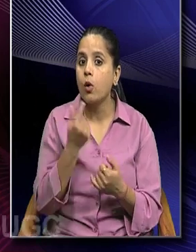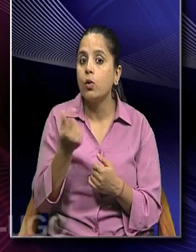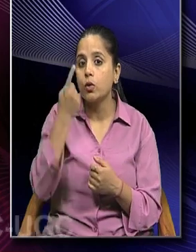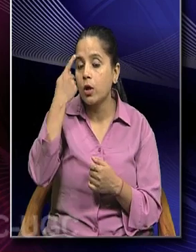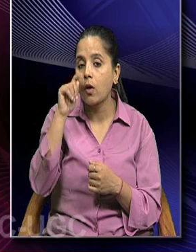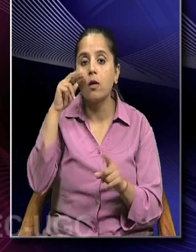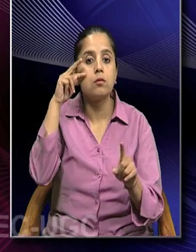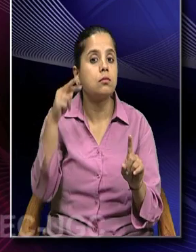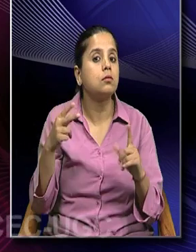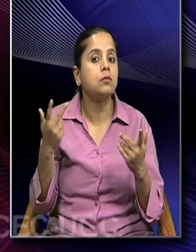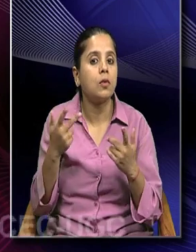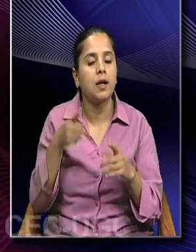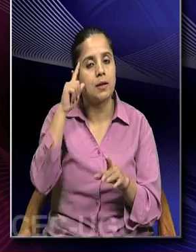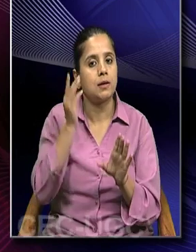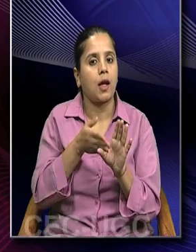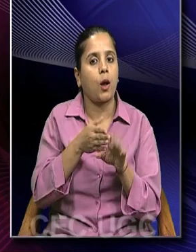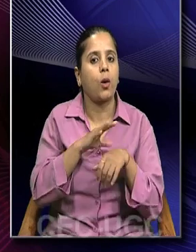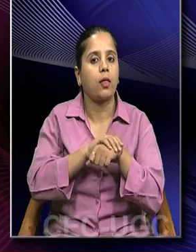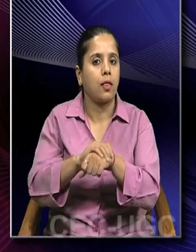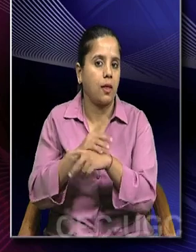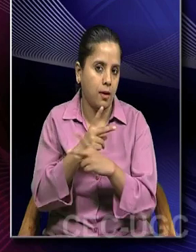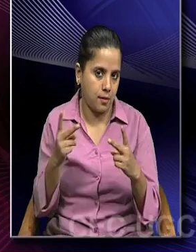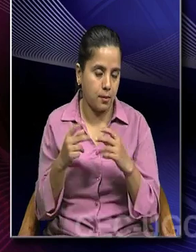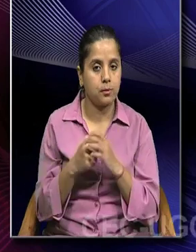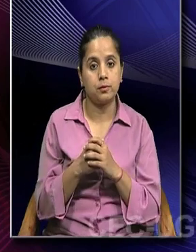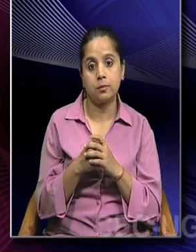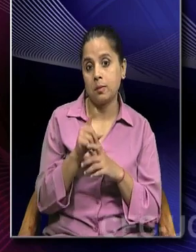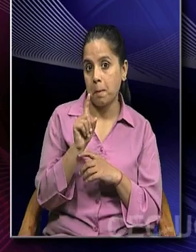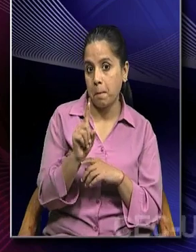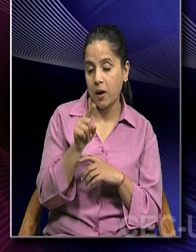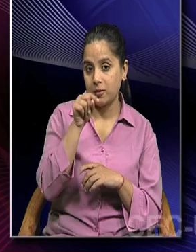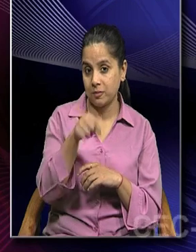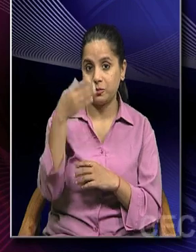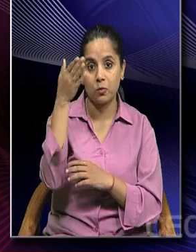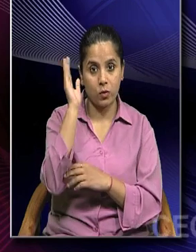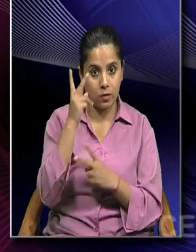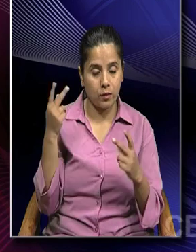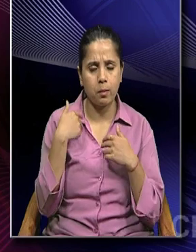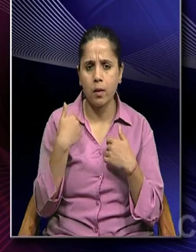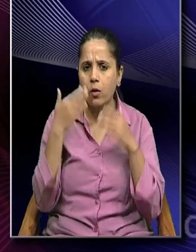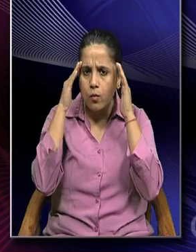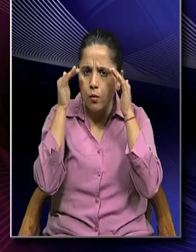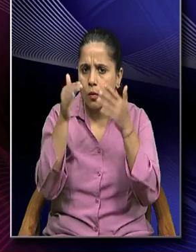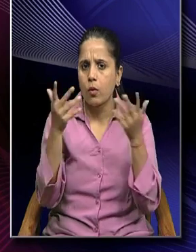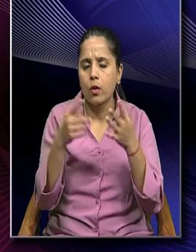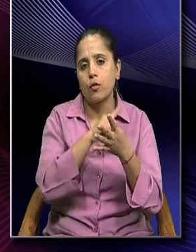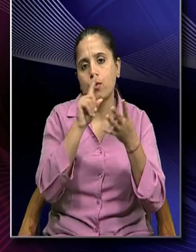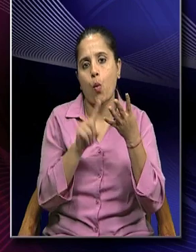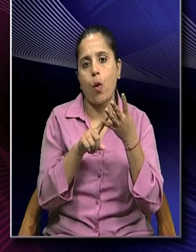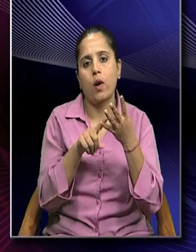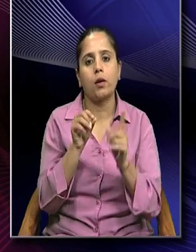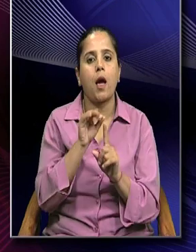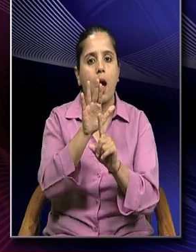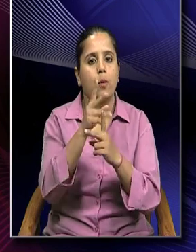the perspective of psychotherapy. But here in this lecture, my focus will be on the fourth approach, that